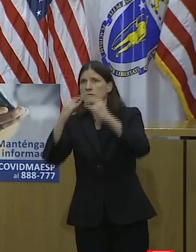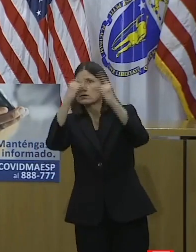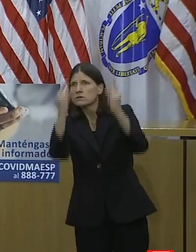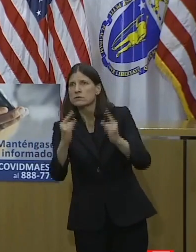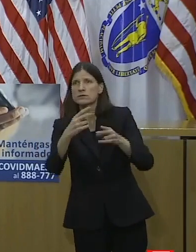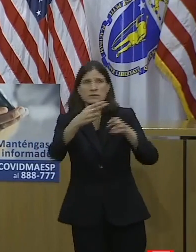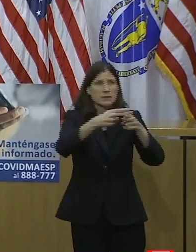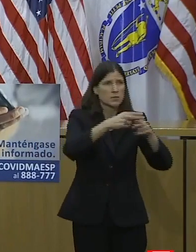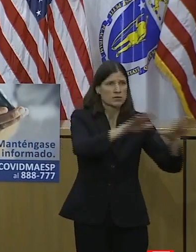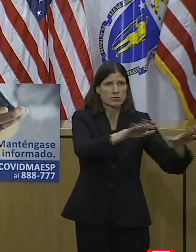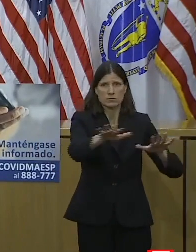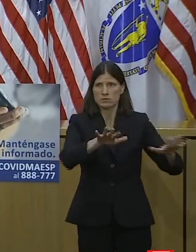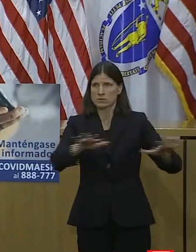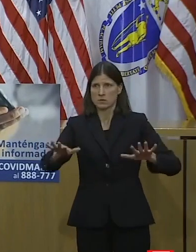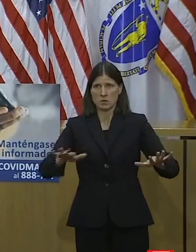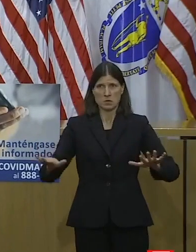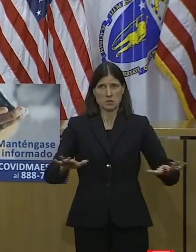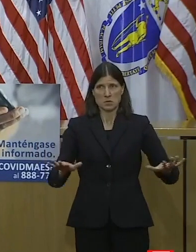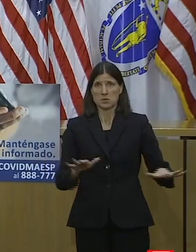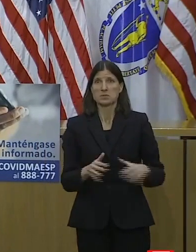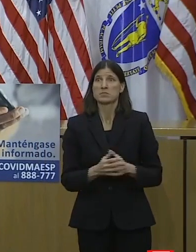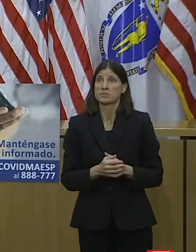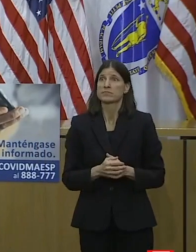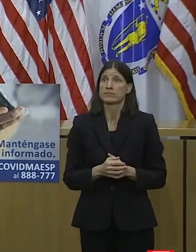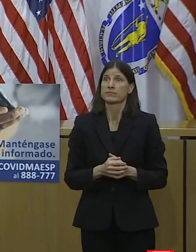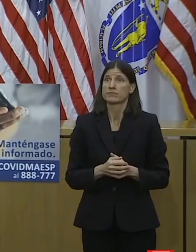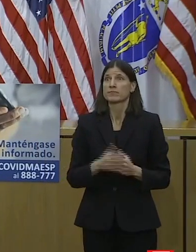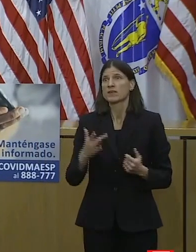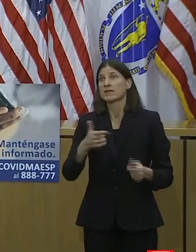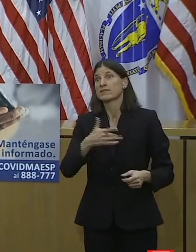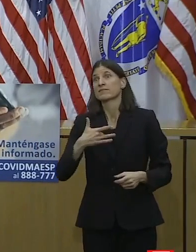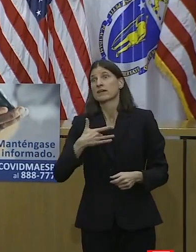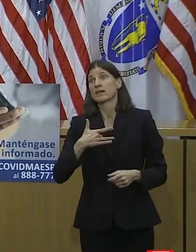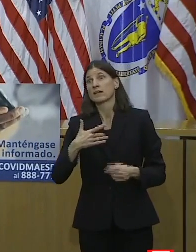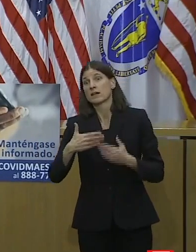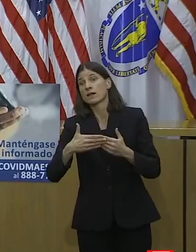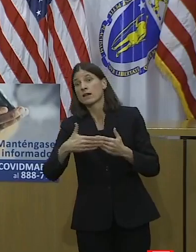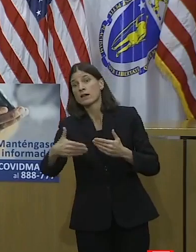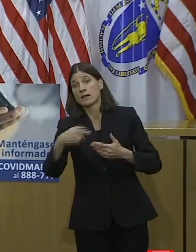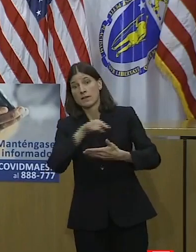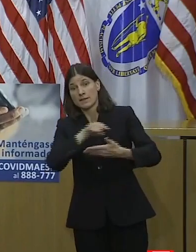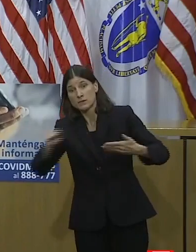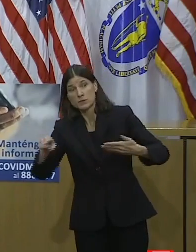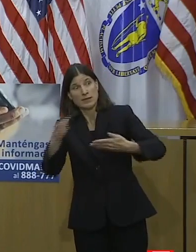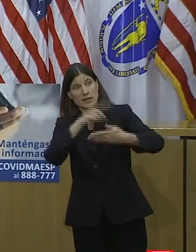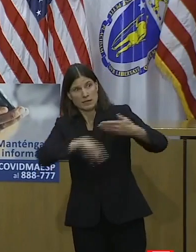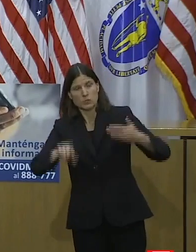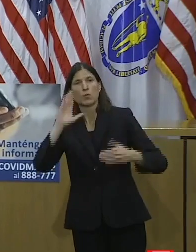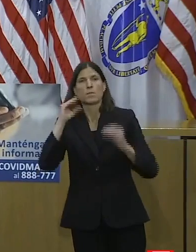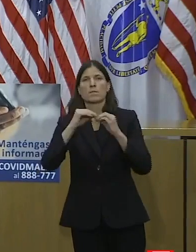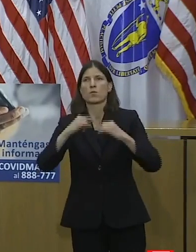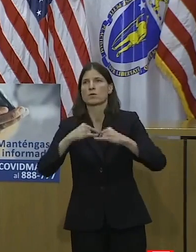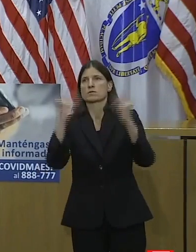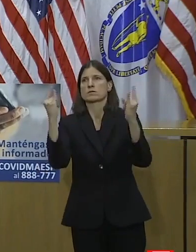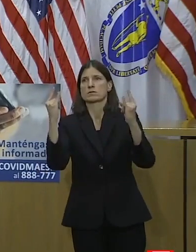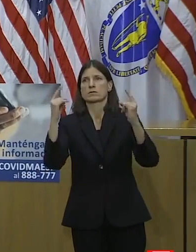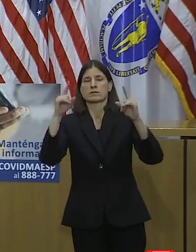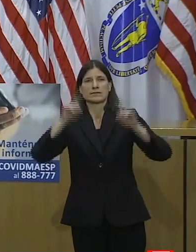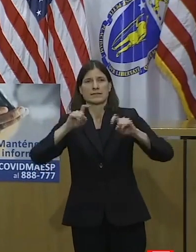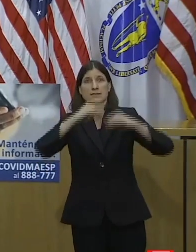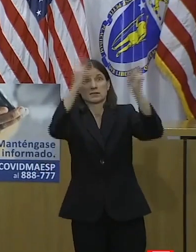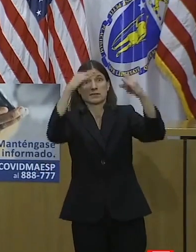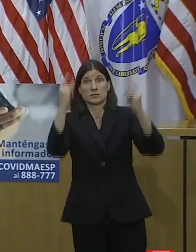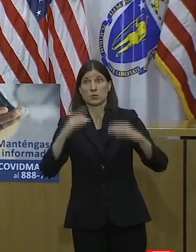next 5 to 7 days, we are pretty well positioned to deal with this. Can you tell us a little more about the Patriot